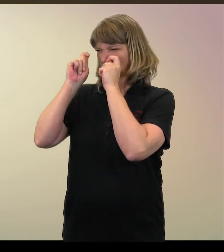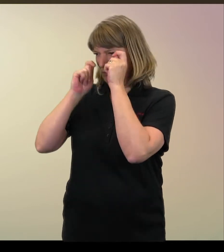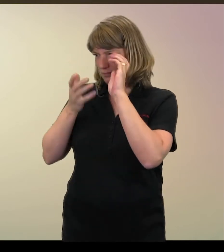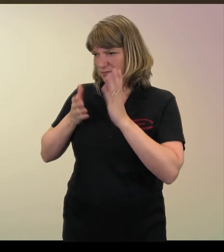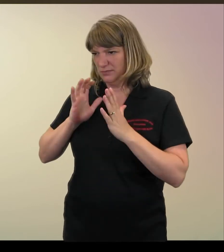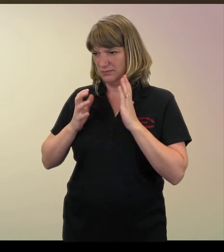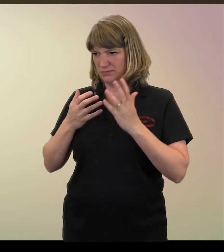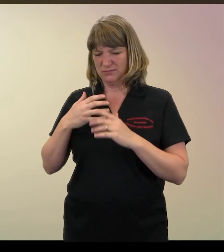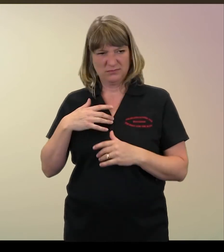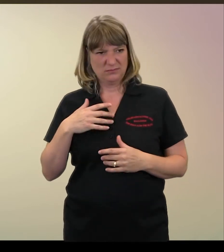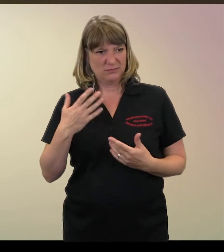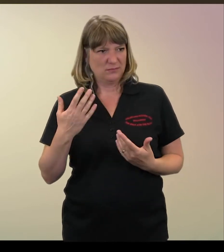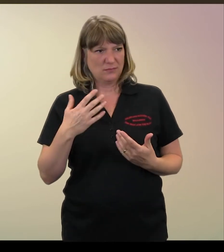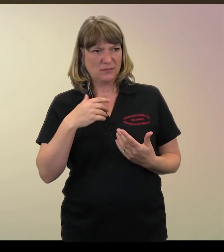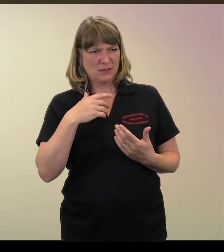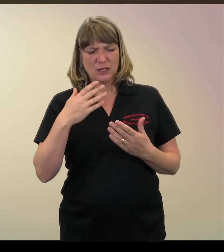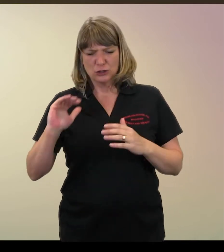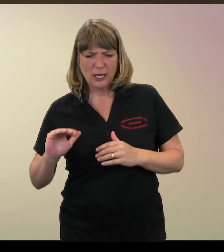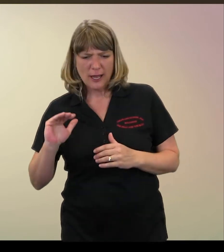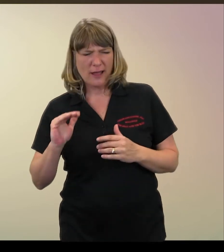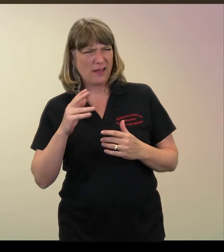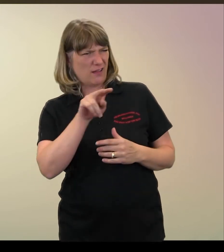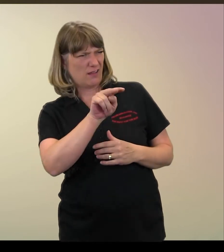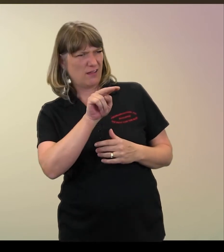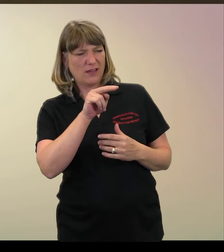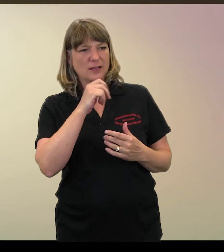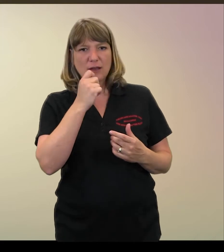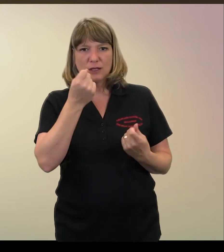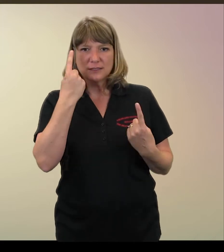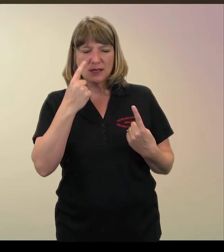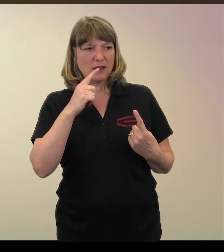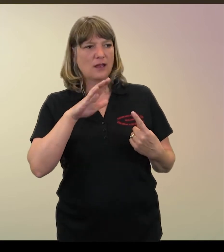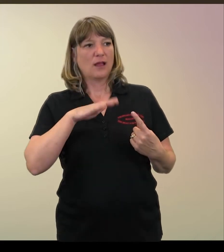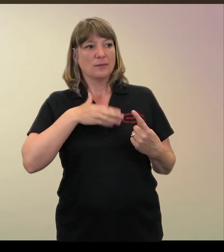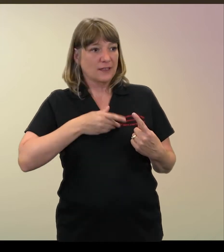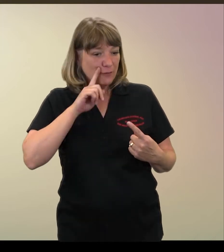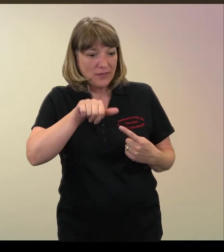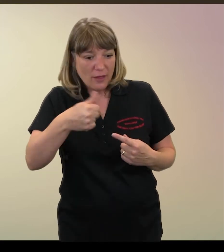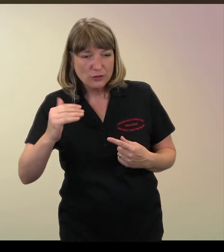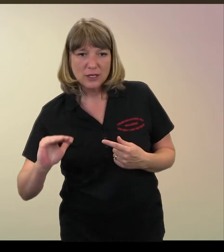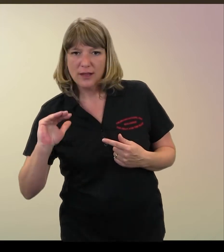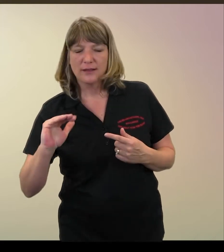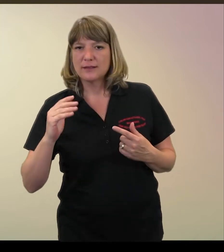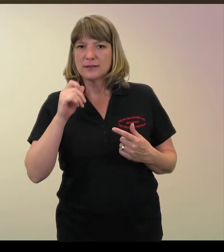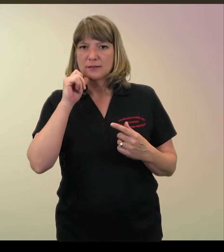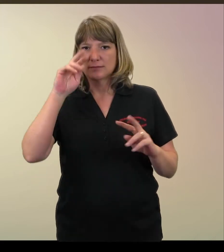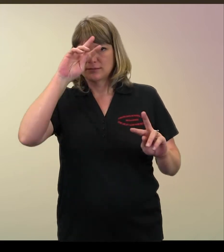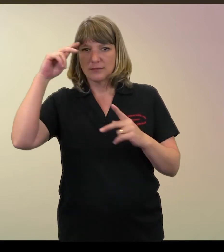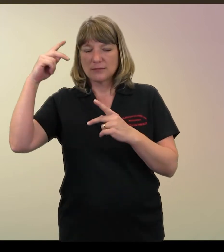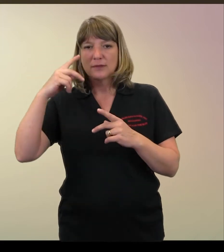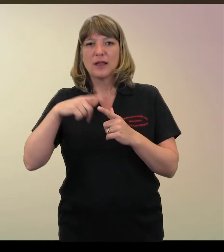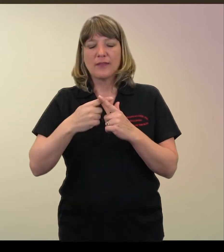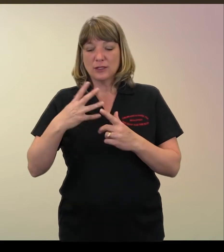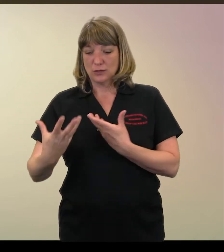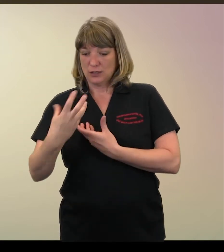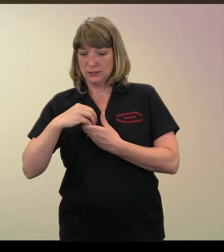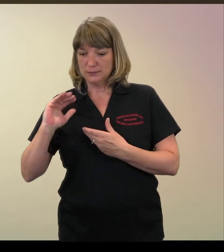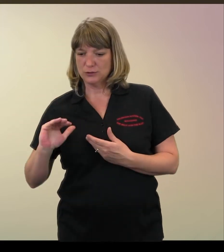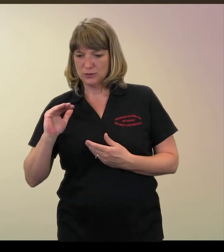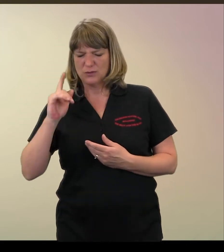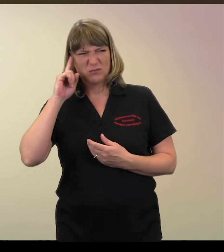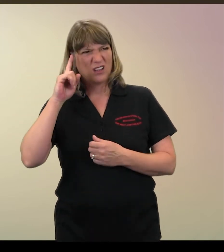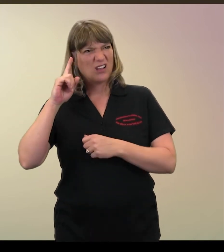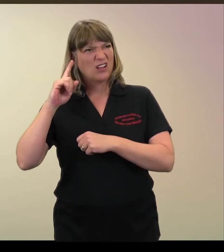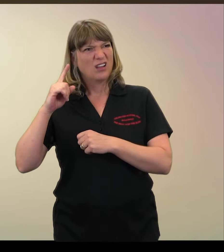a face or a gesture that they don't want to play with them, or that the child is doing a behavior that's upsetting to the other child. And so those children with autism